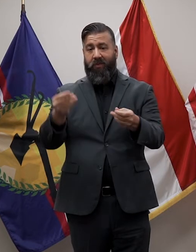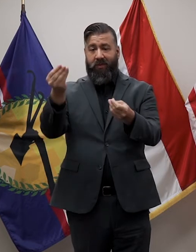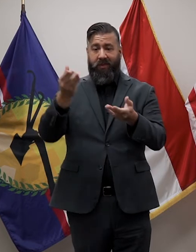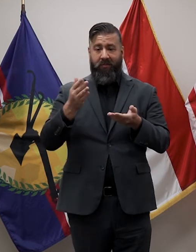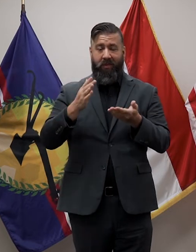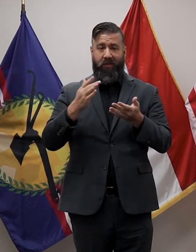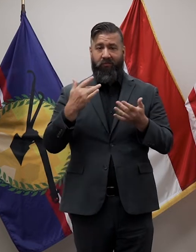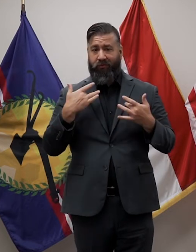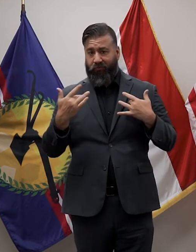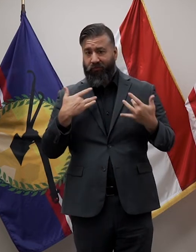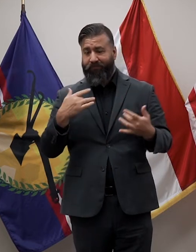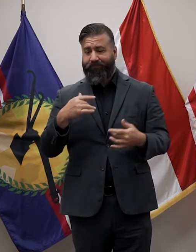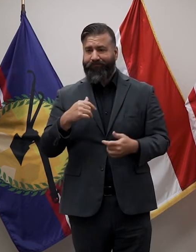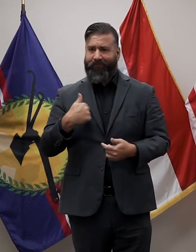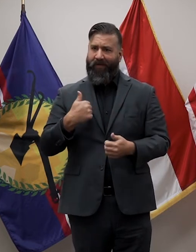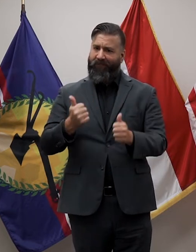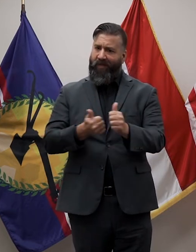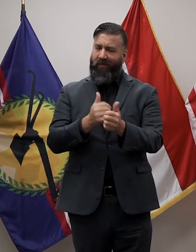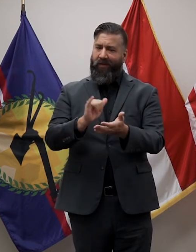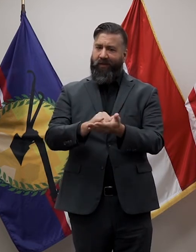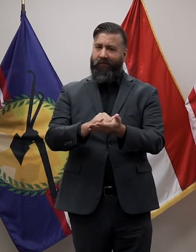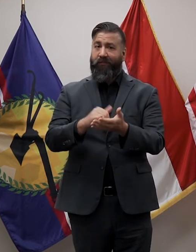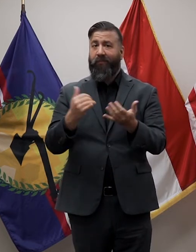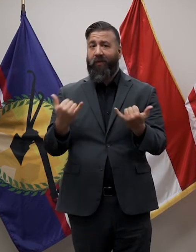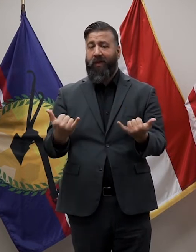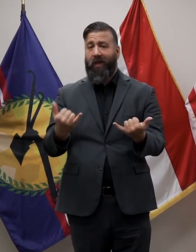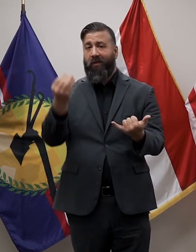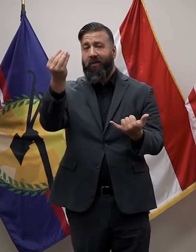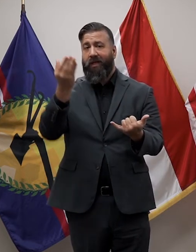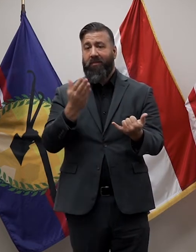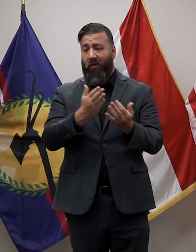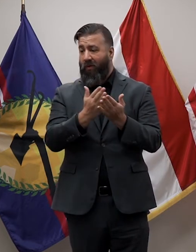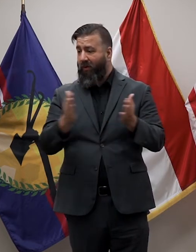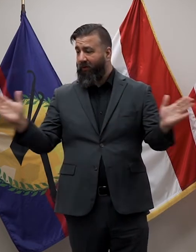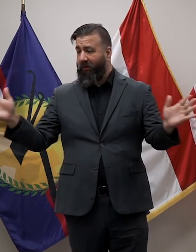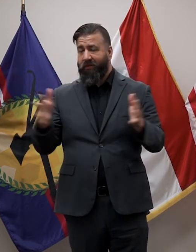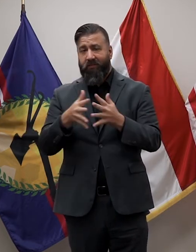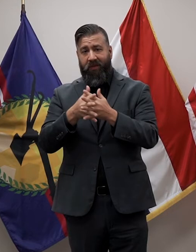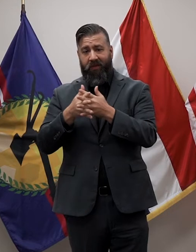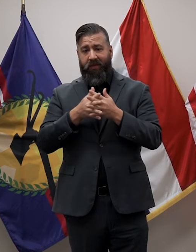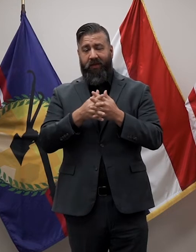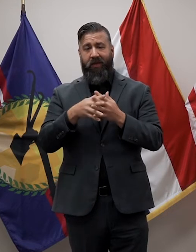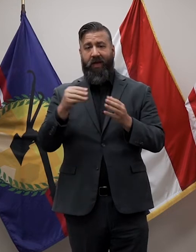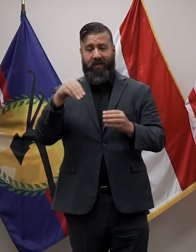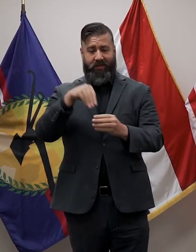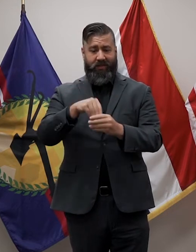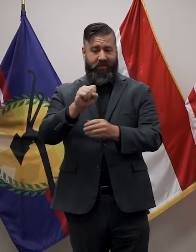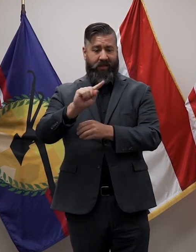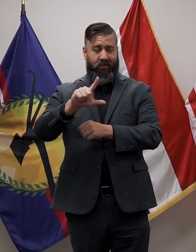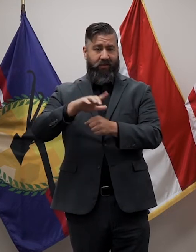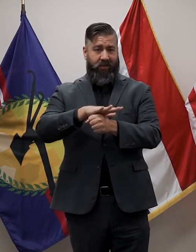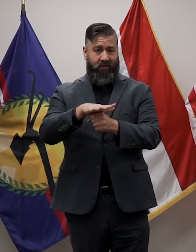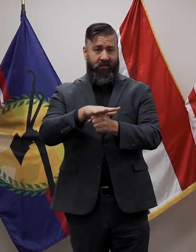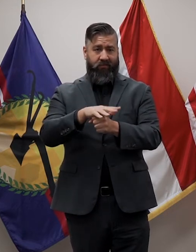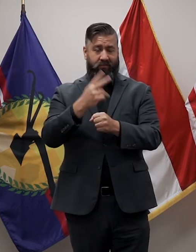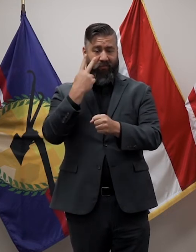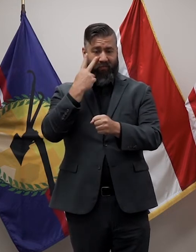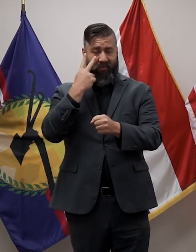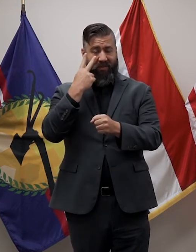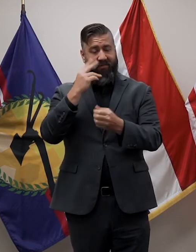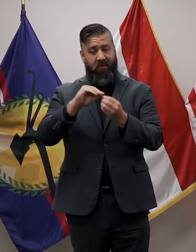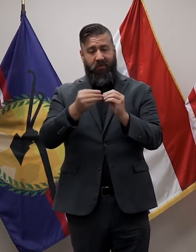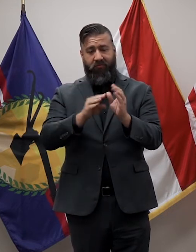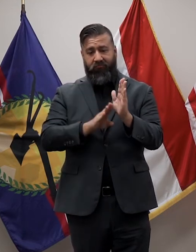And right now, they're telling us that across the country and here in the St. Louis region, we're seeing cases tick